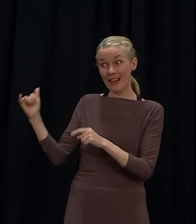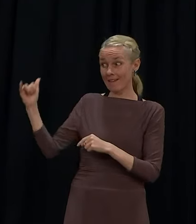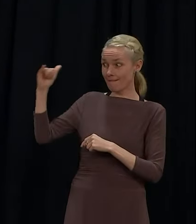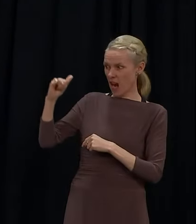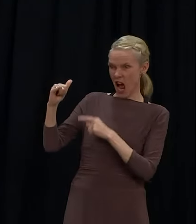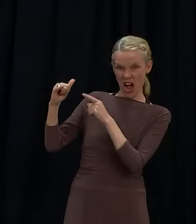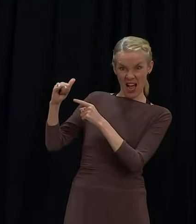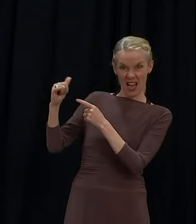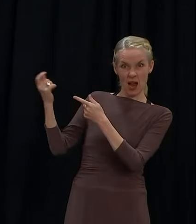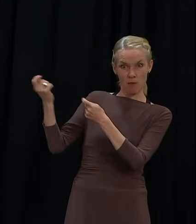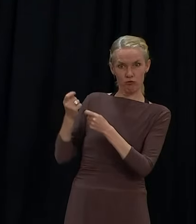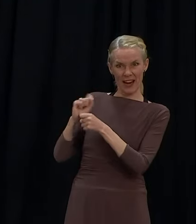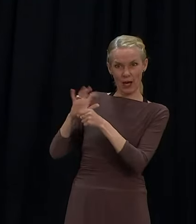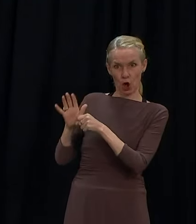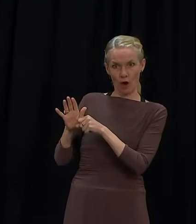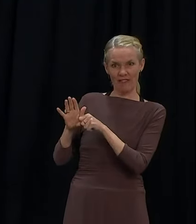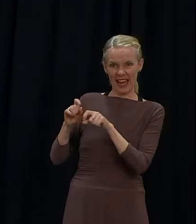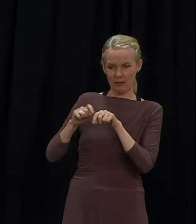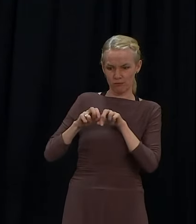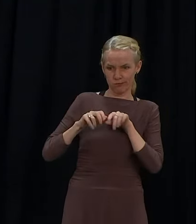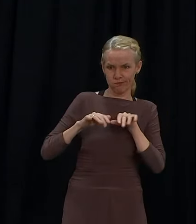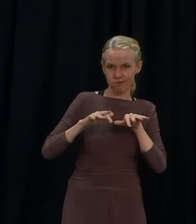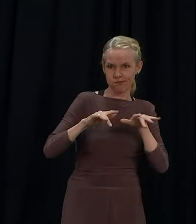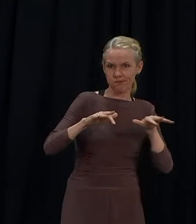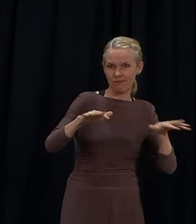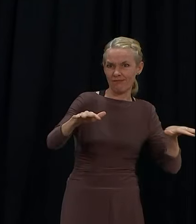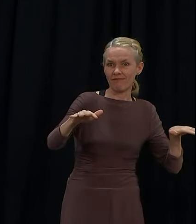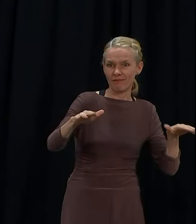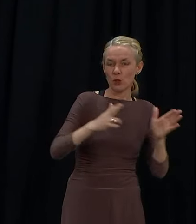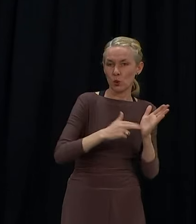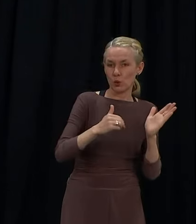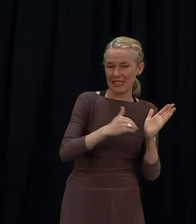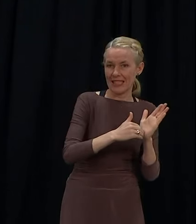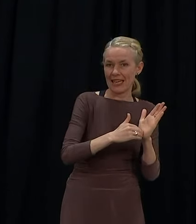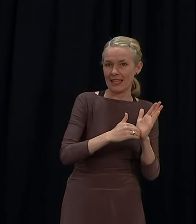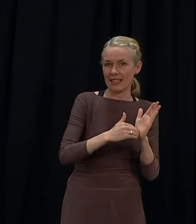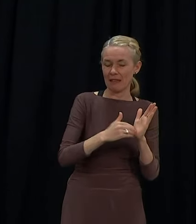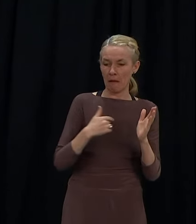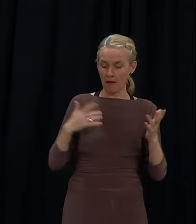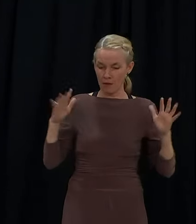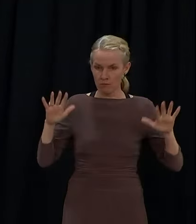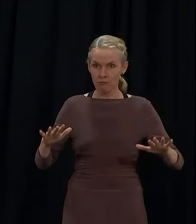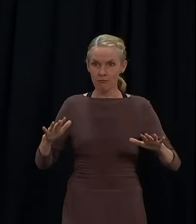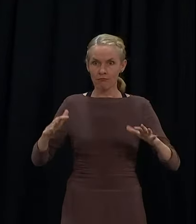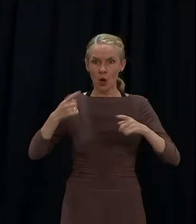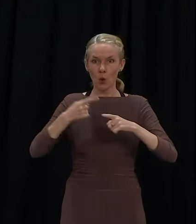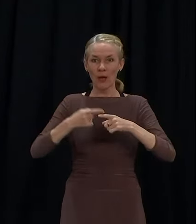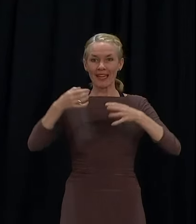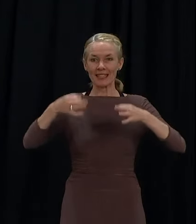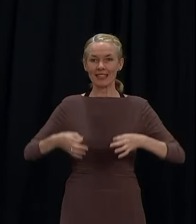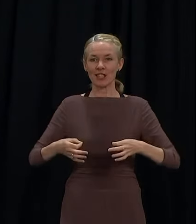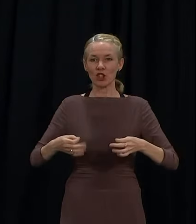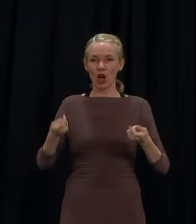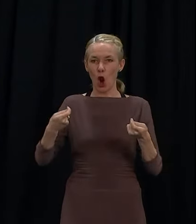and the 9th somehow entered into our community. And of course, we went into lockdown, some